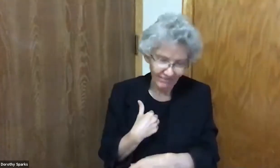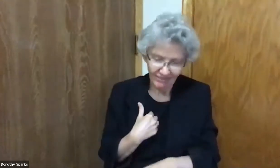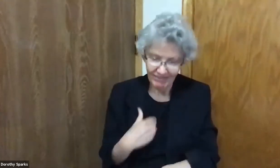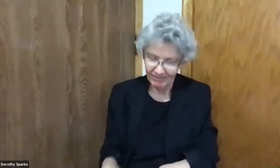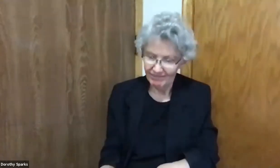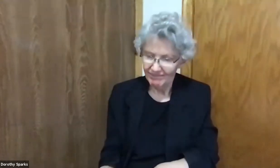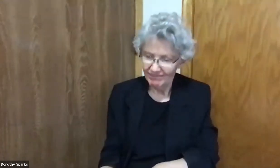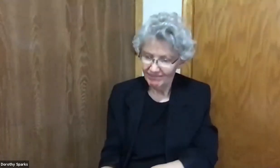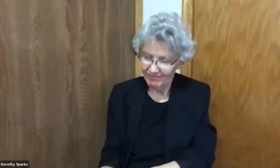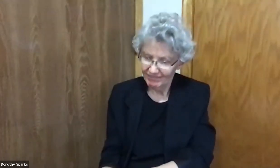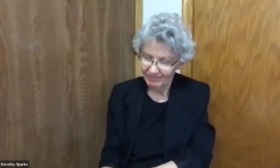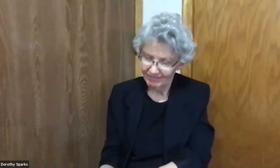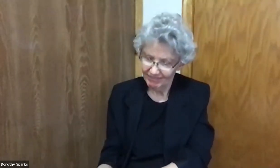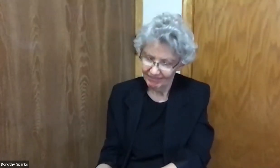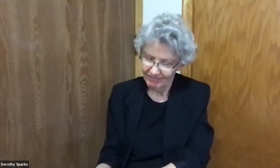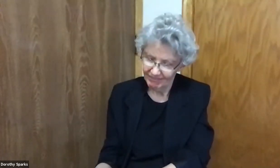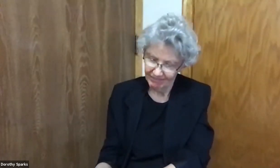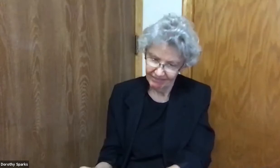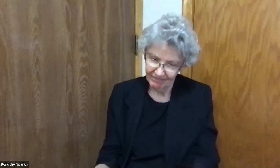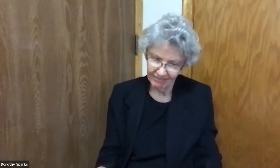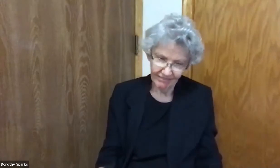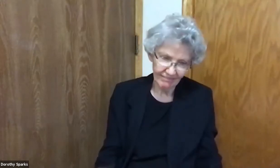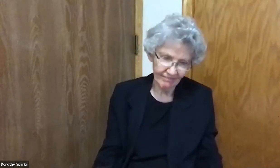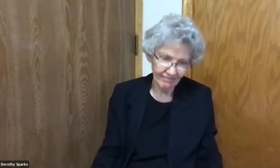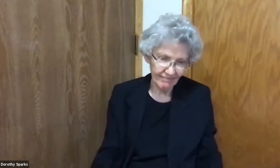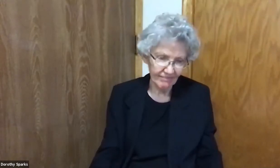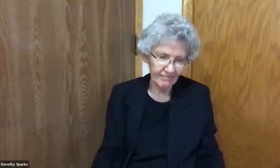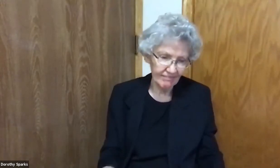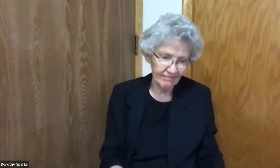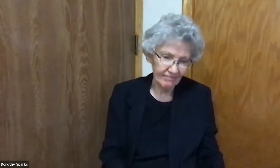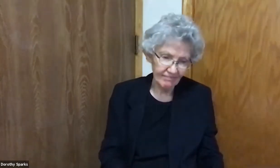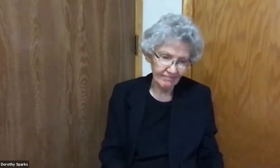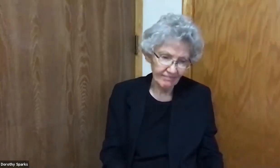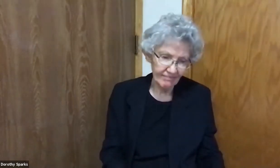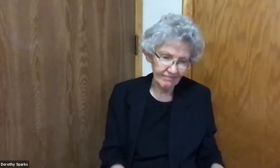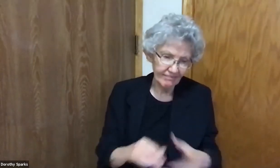And if they turn to me, I will forgive them.